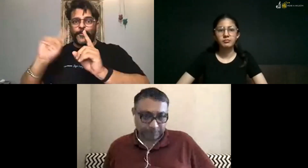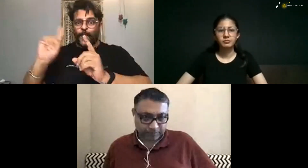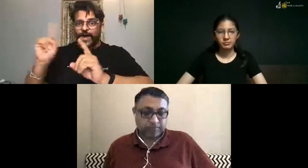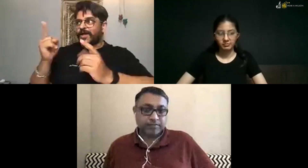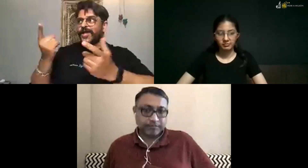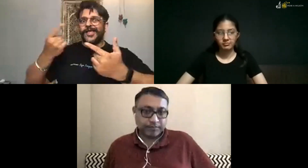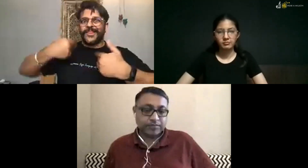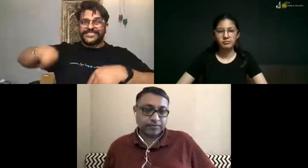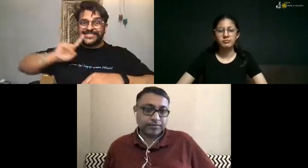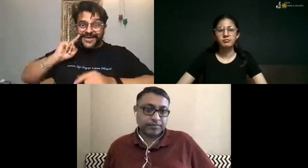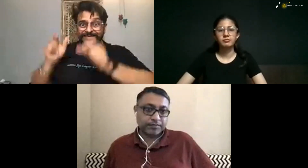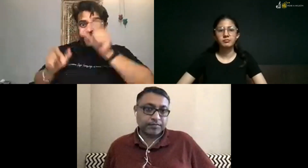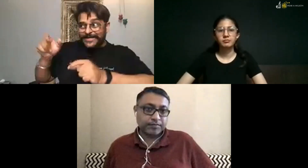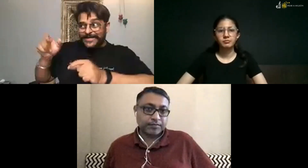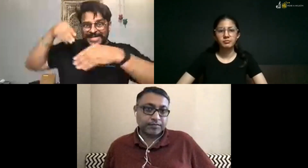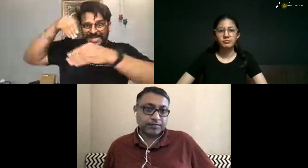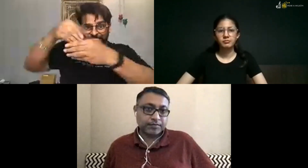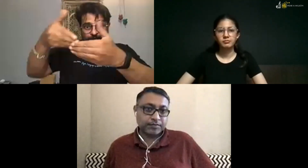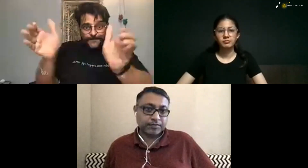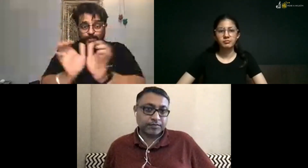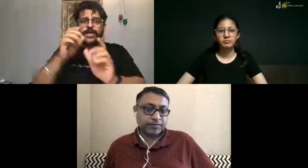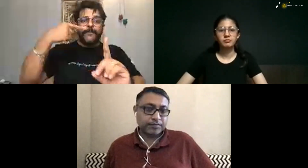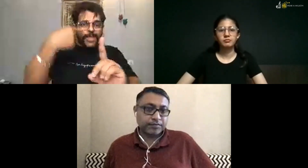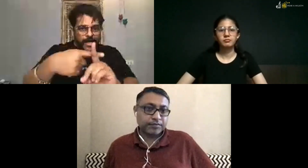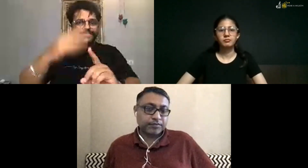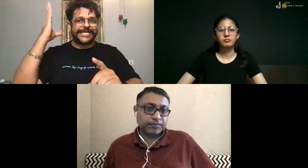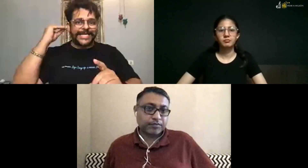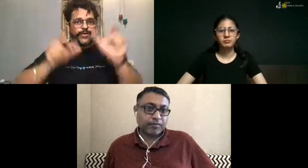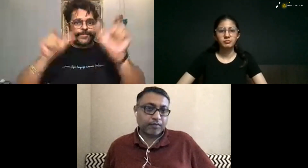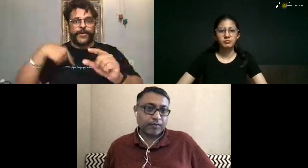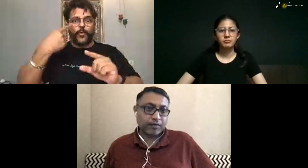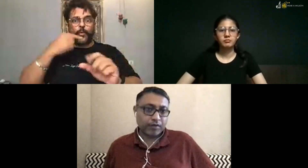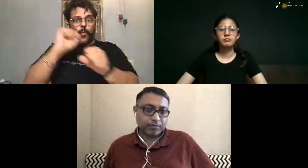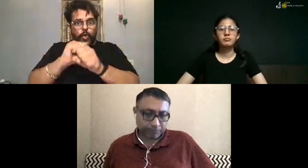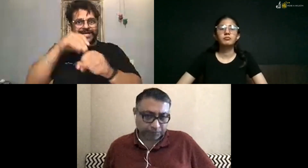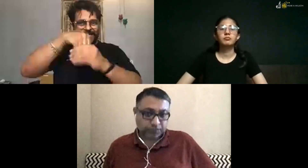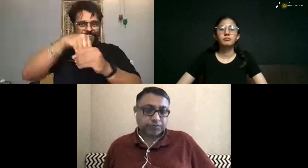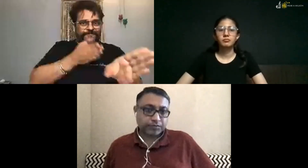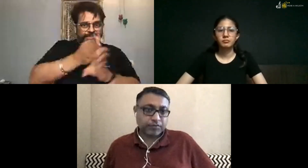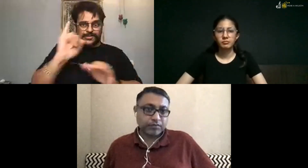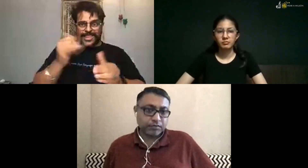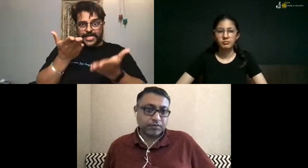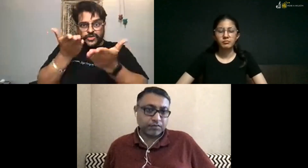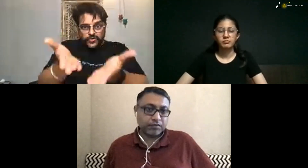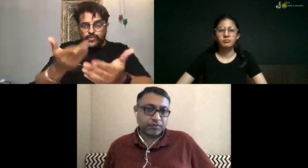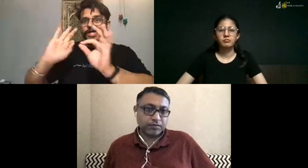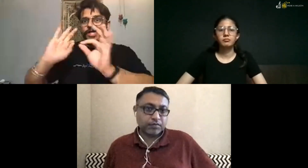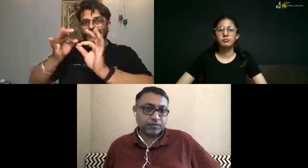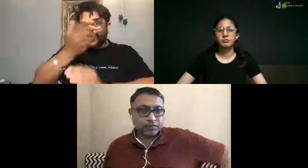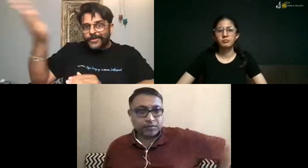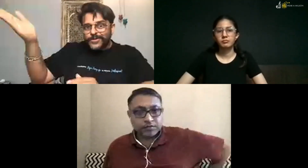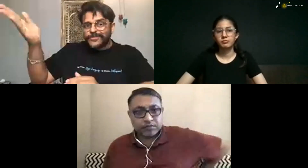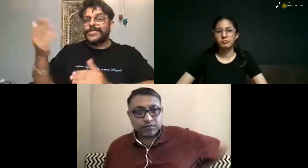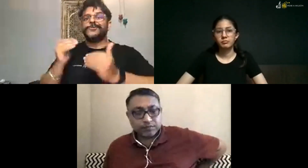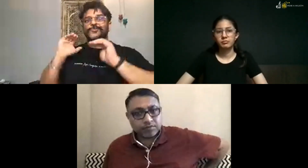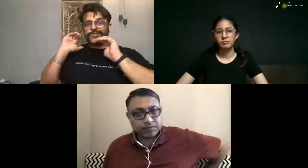deaf ecosystem, wherein the deaf people inside the community and hearing people who work in the field of deaf,